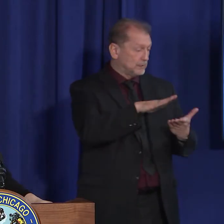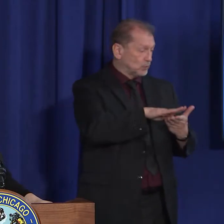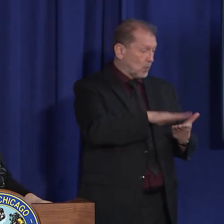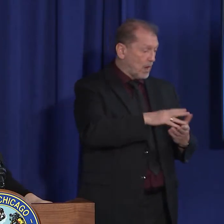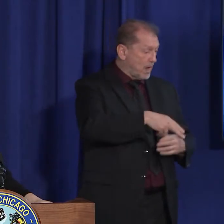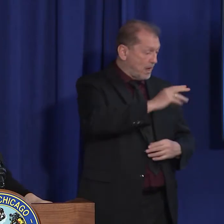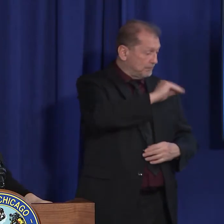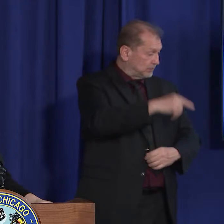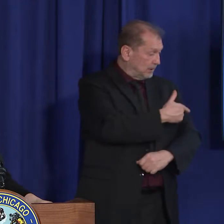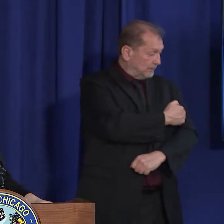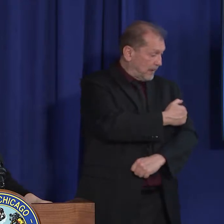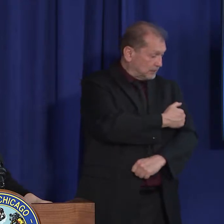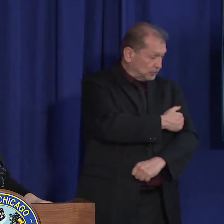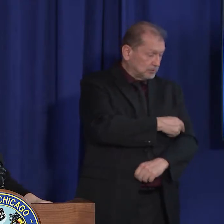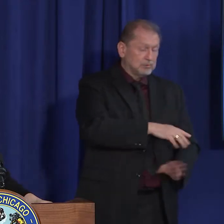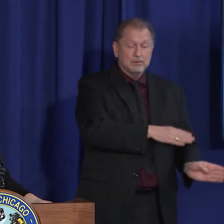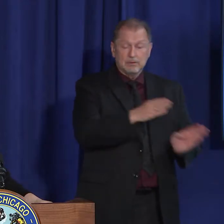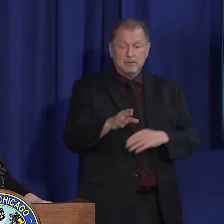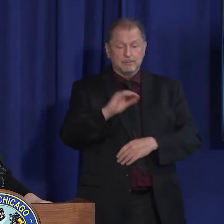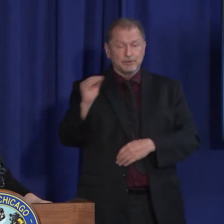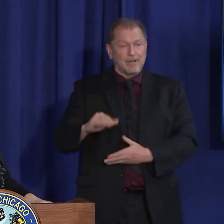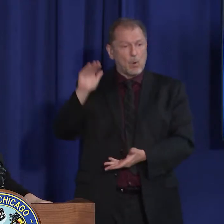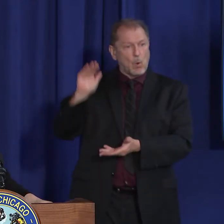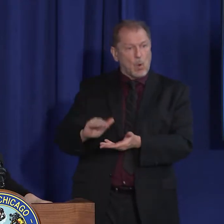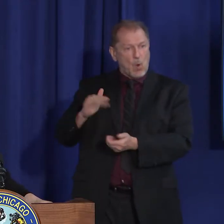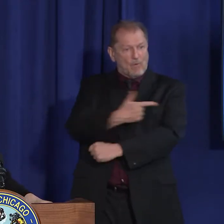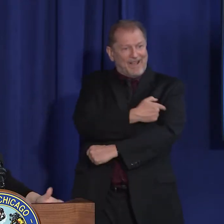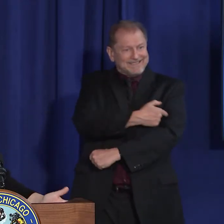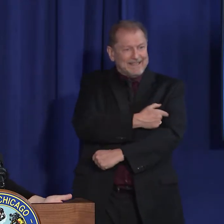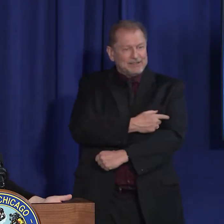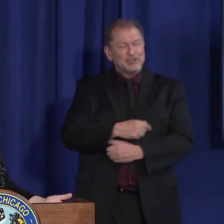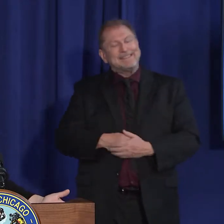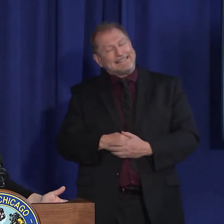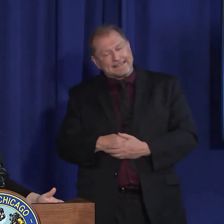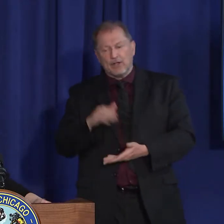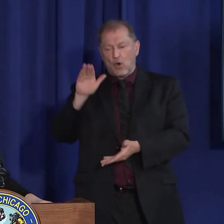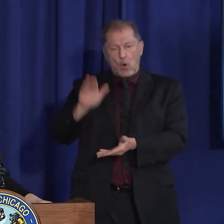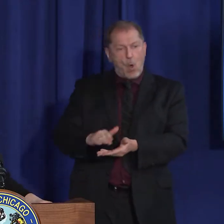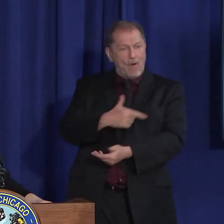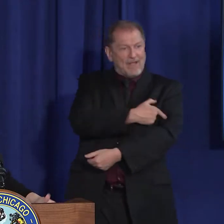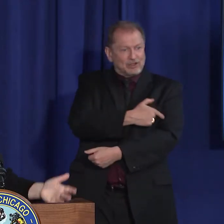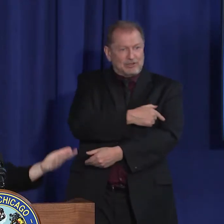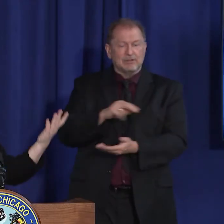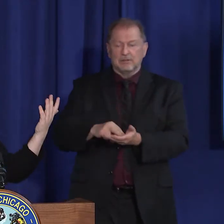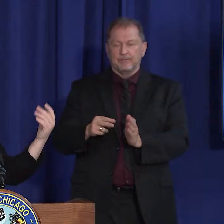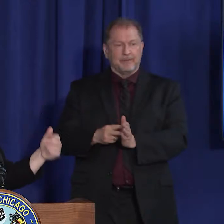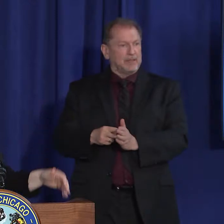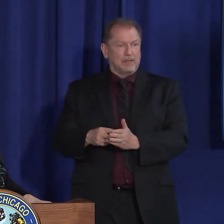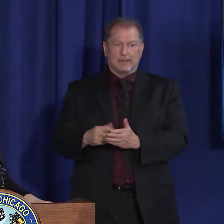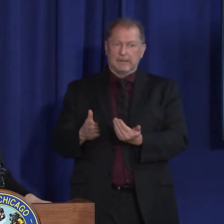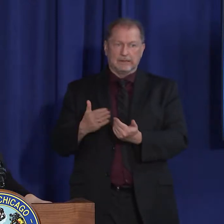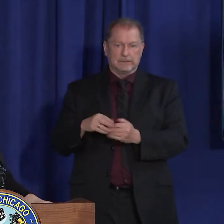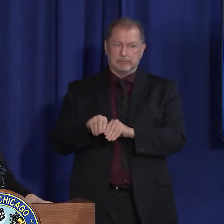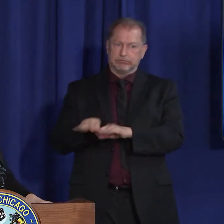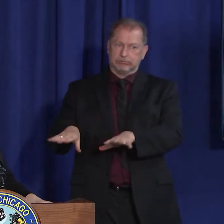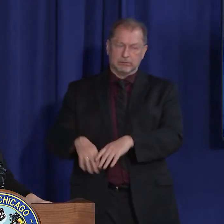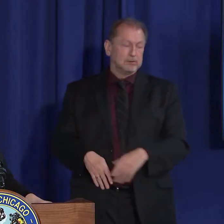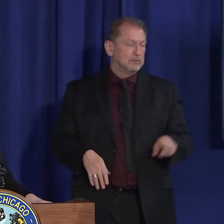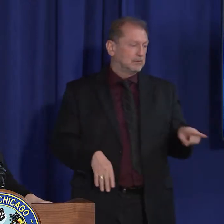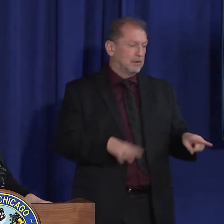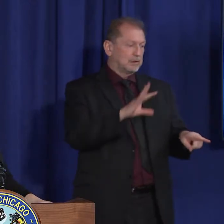or networks that have very low vaccination rates. That would be where we would expect to see more trouble. Where you've got a school that's